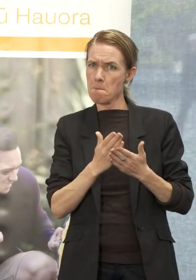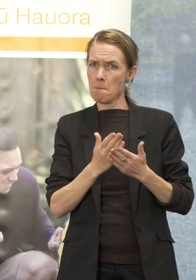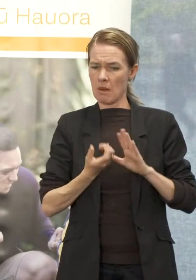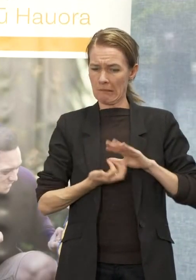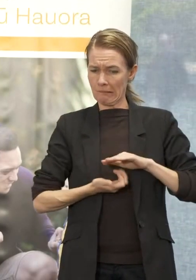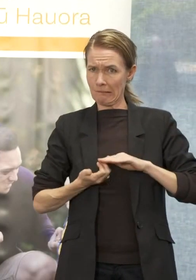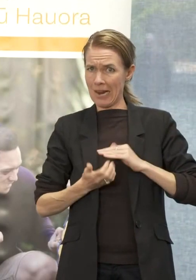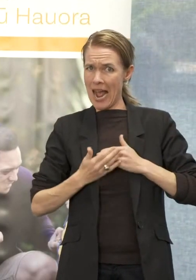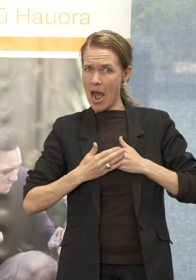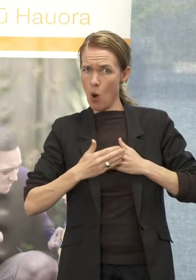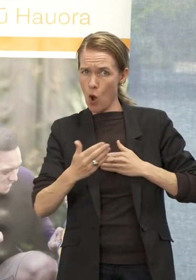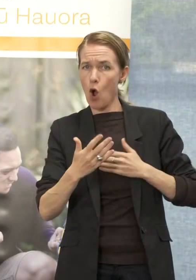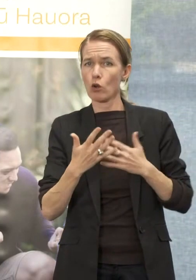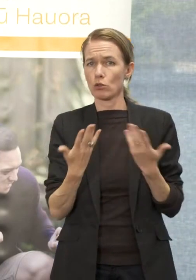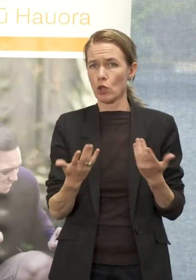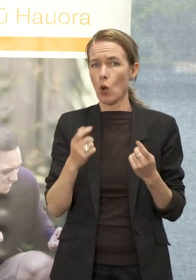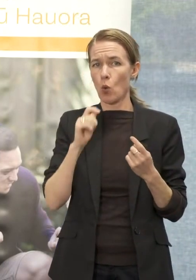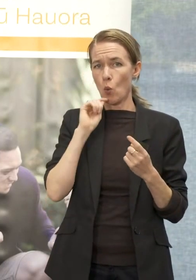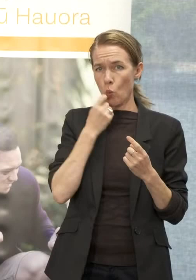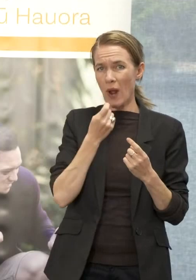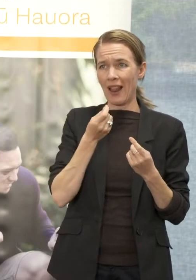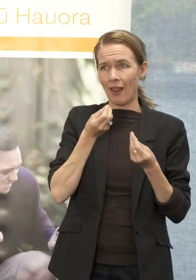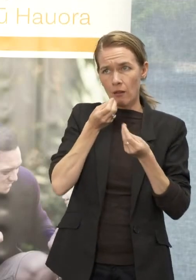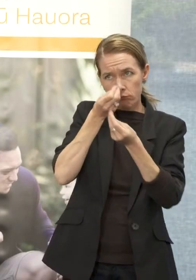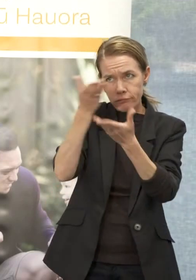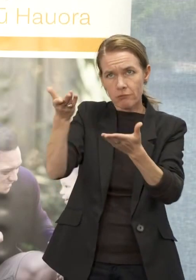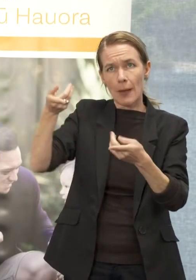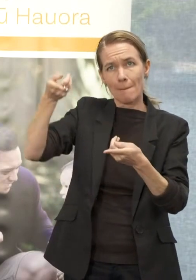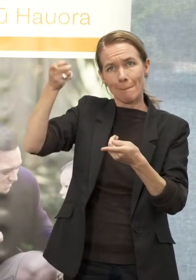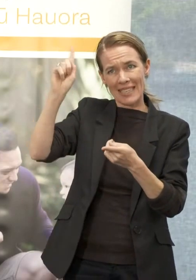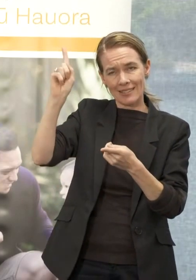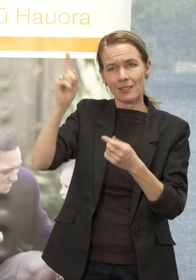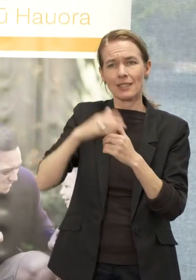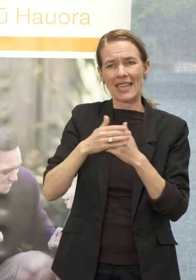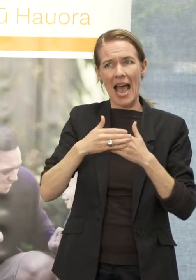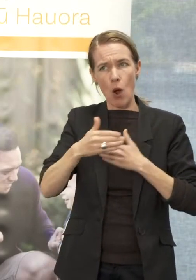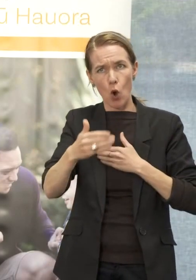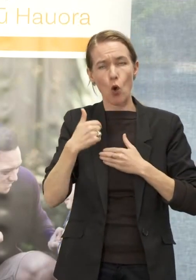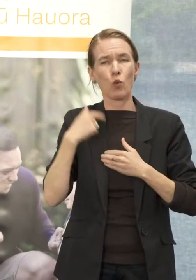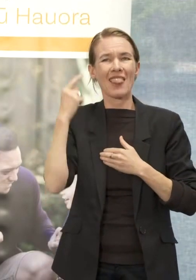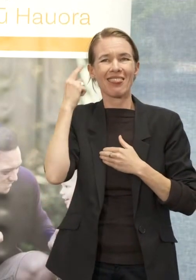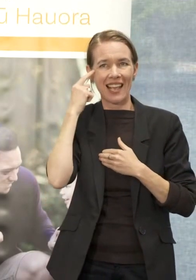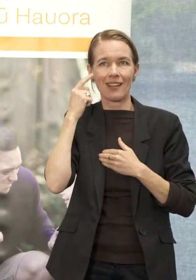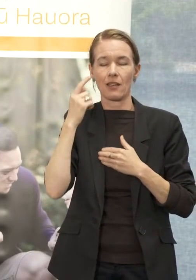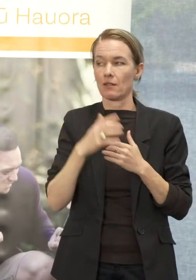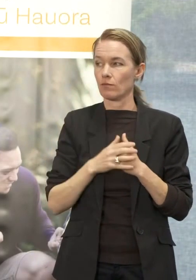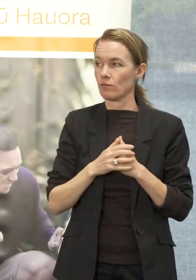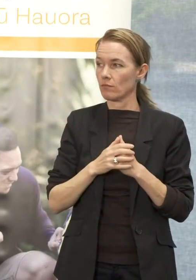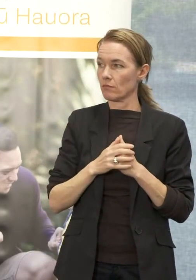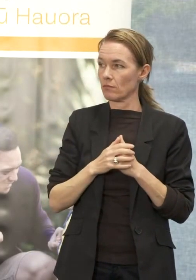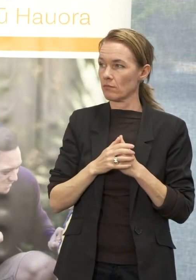be putting up that advice to ministers. Has the What are ministry the- gotten any closer to establishing how